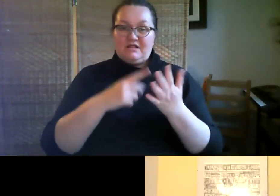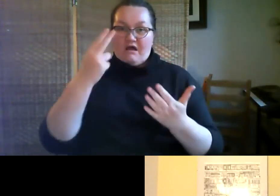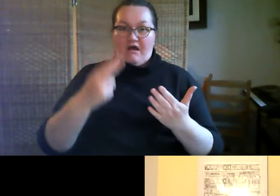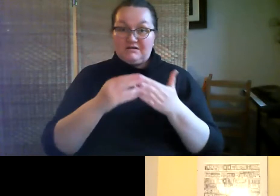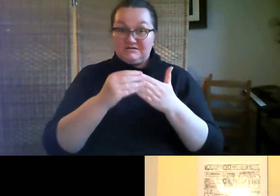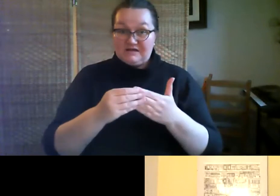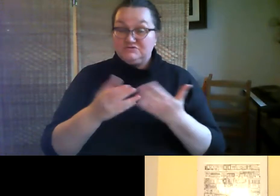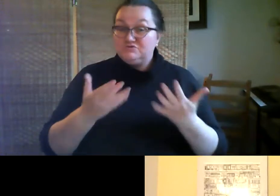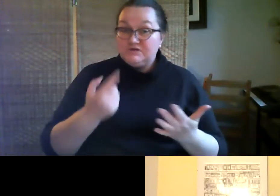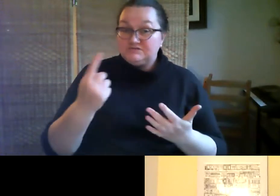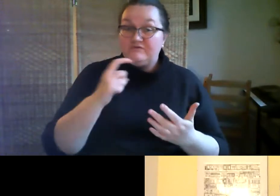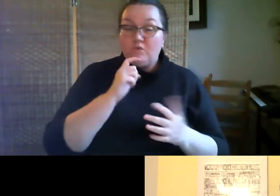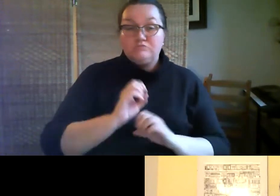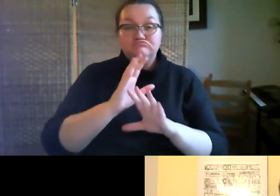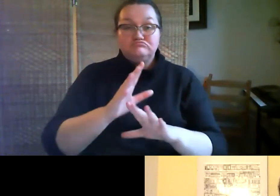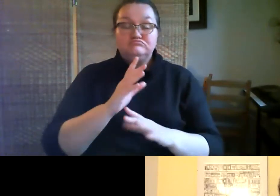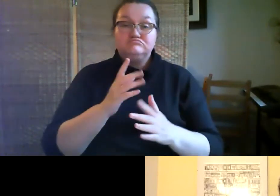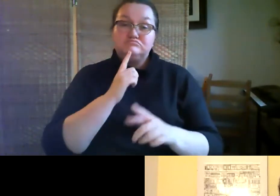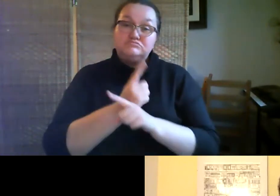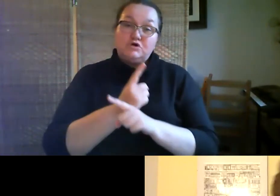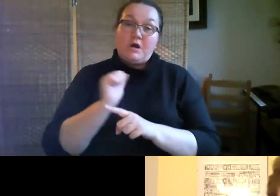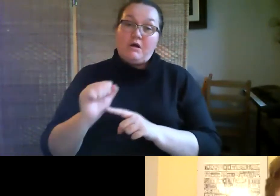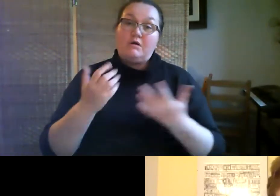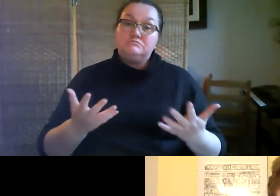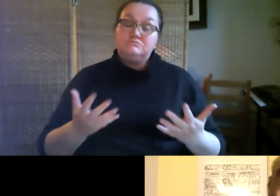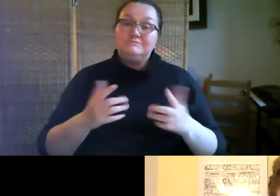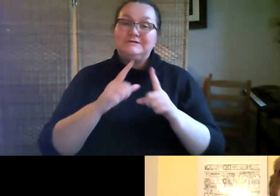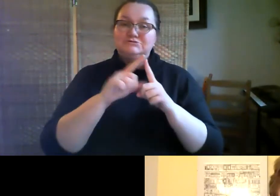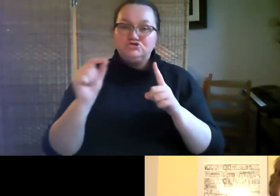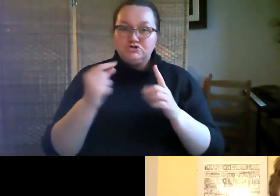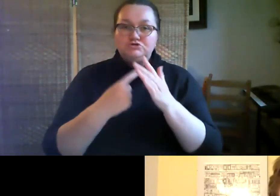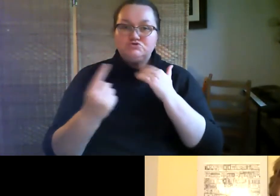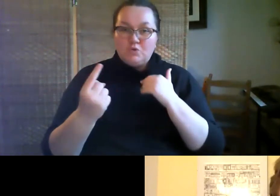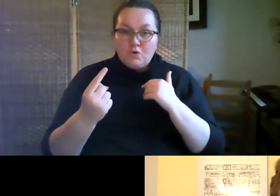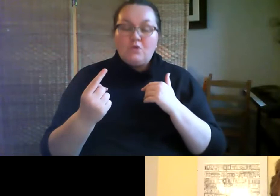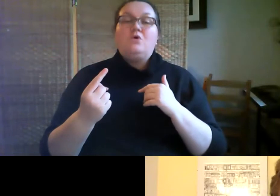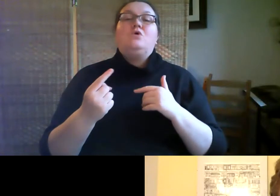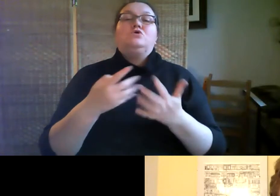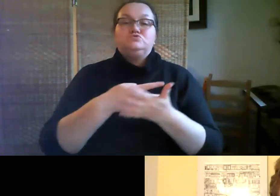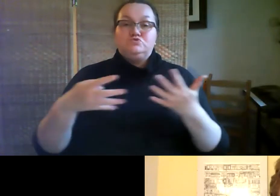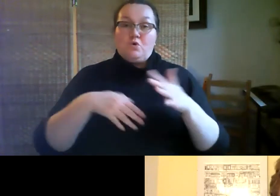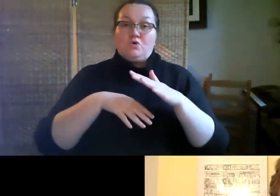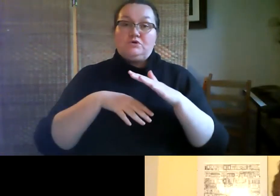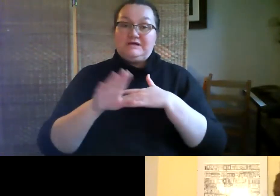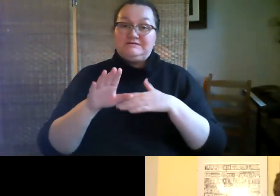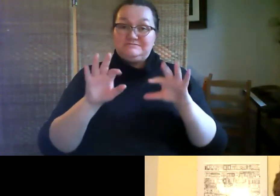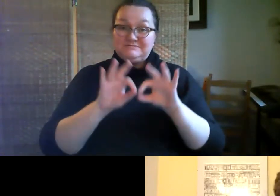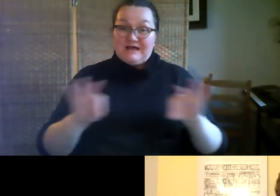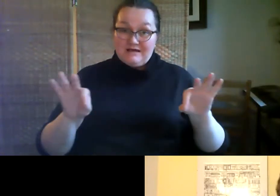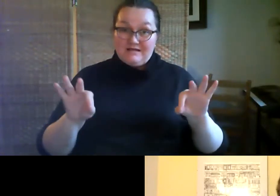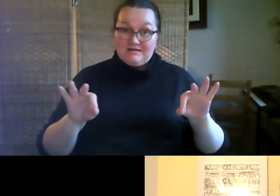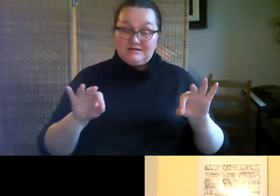Chisato will talk about her current digital solo performance project, Scored in Silence, which unpacks